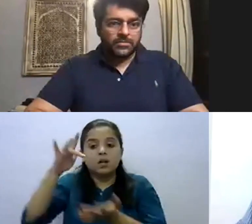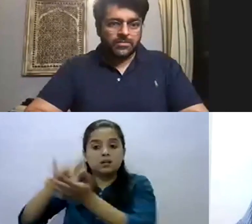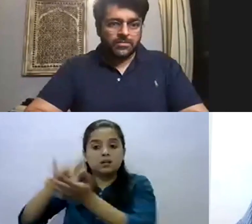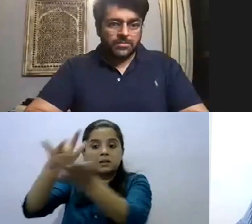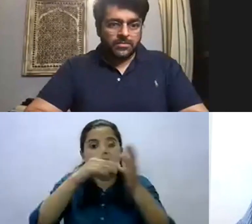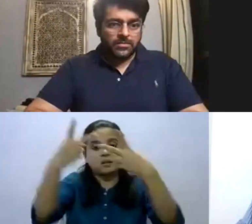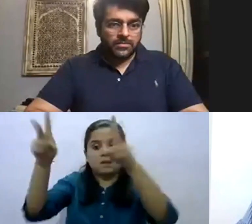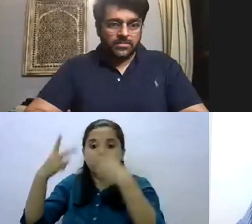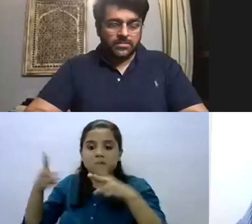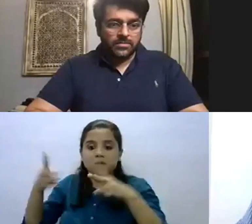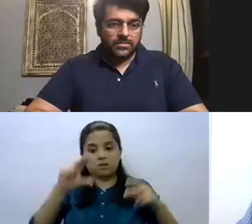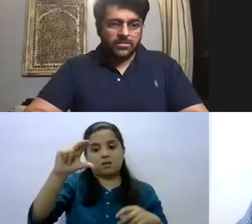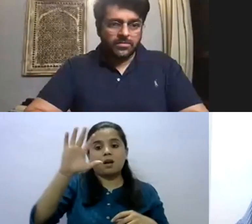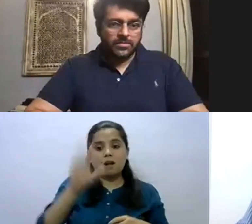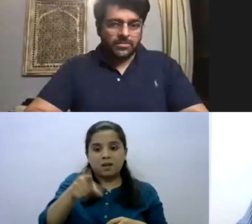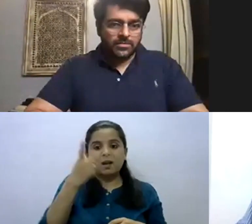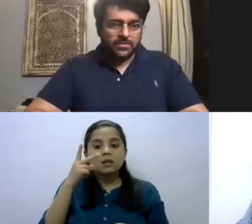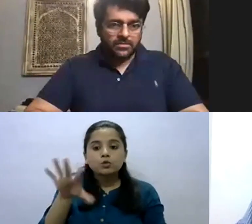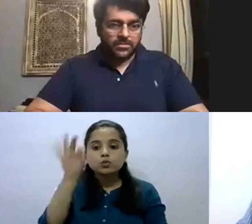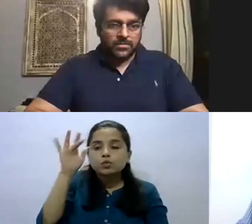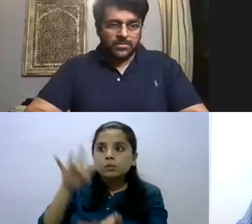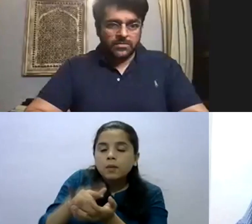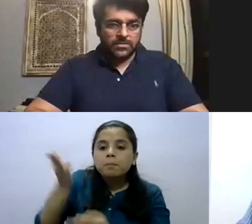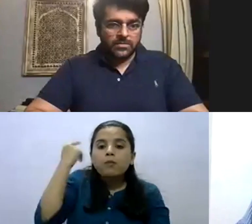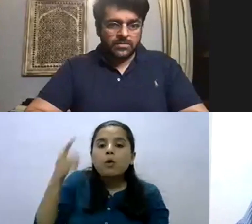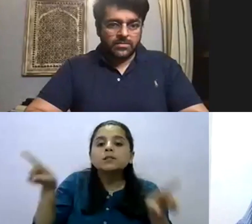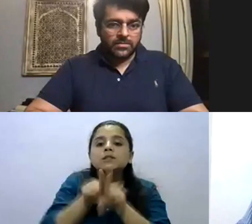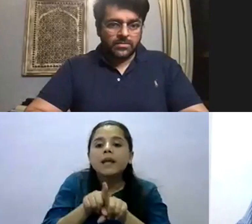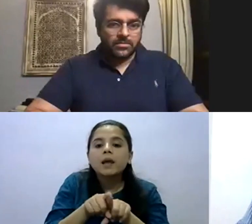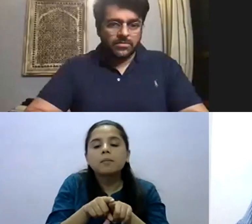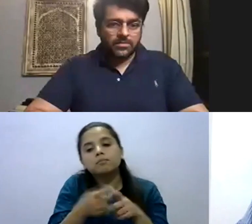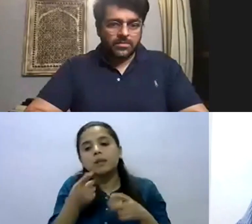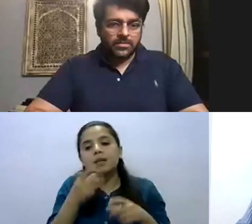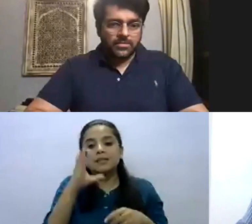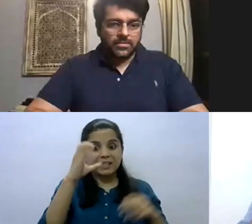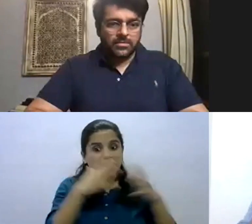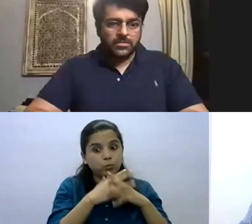vaccines right now. So you have to choose a center that has the same vaccine as your first dose.